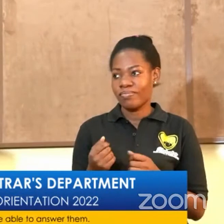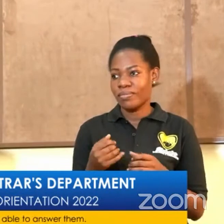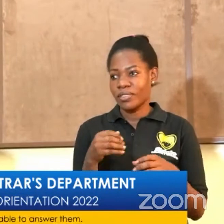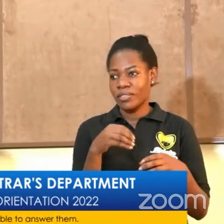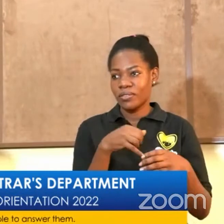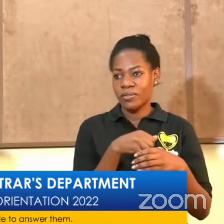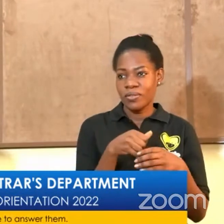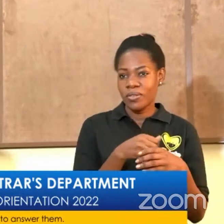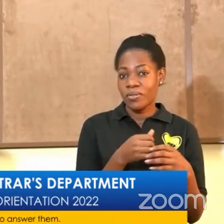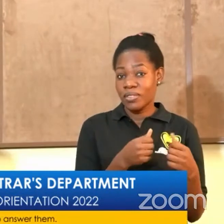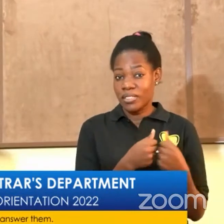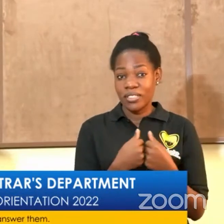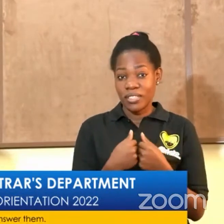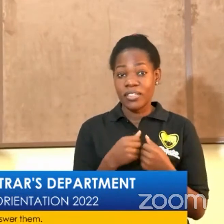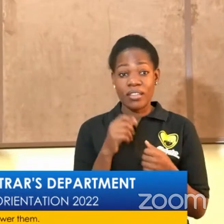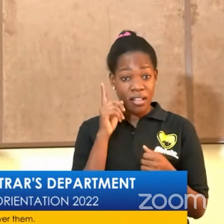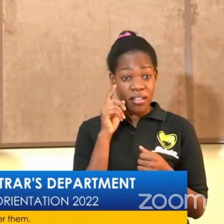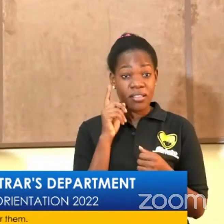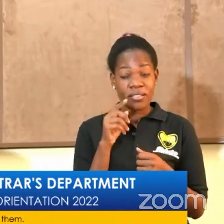seem to be very bright.